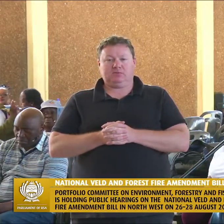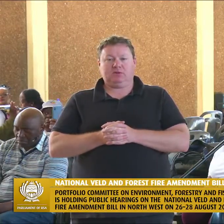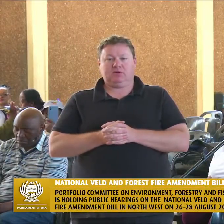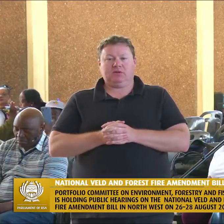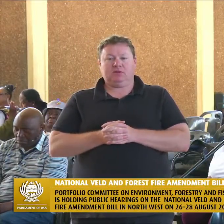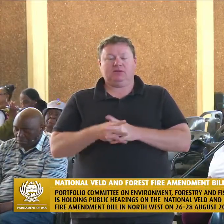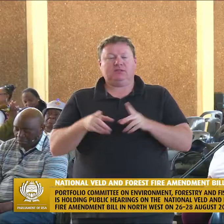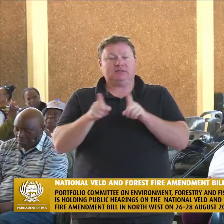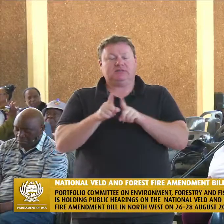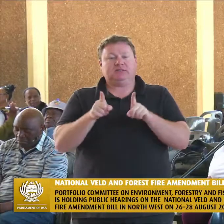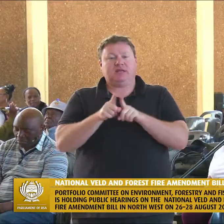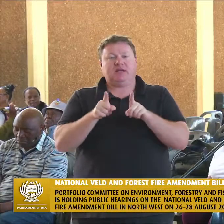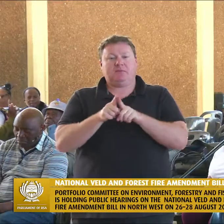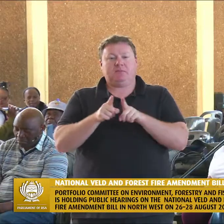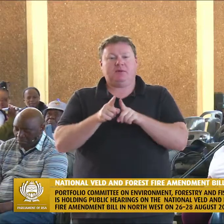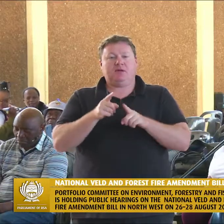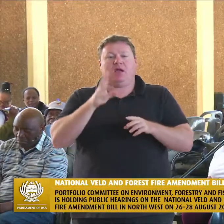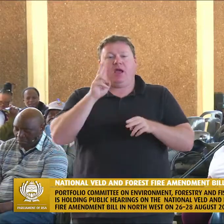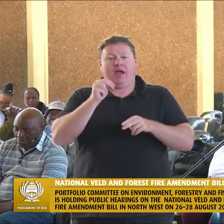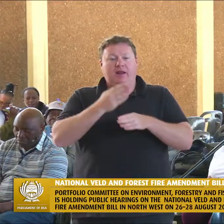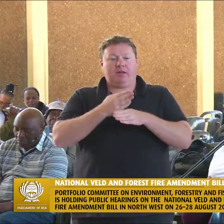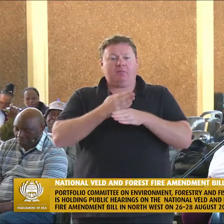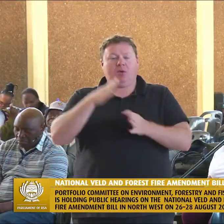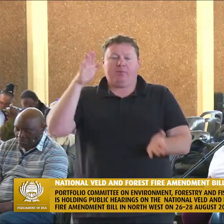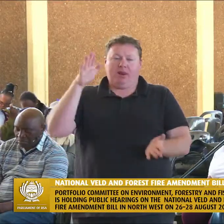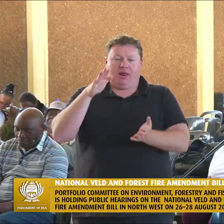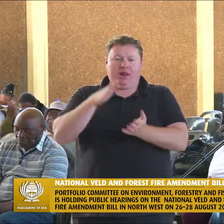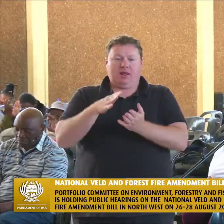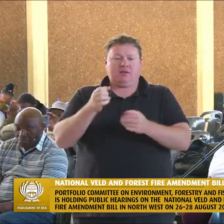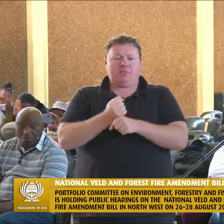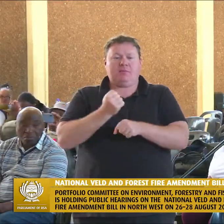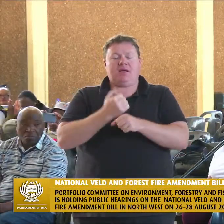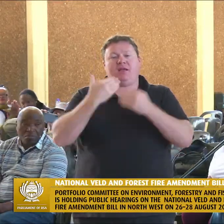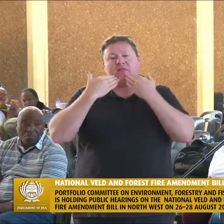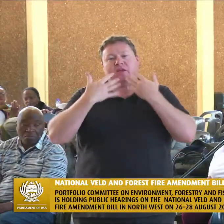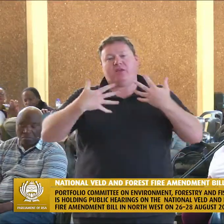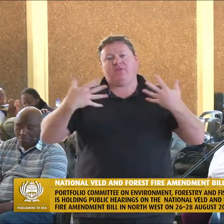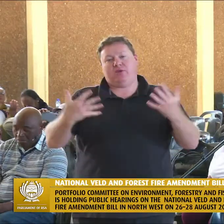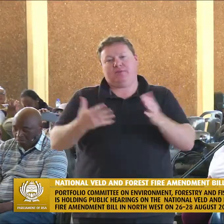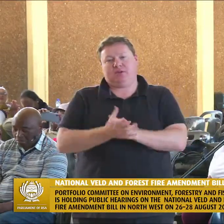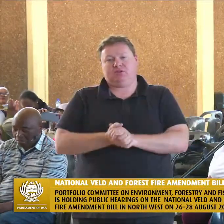and to reduce the unemployment rate thank you very much